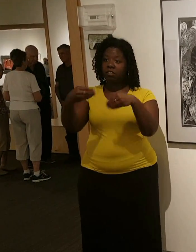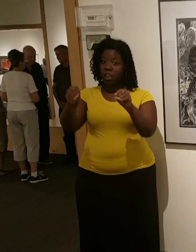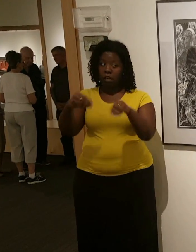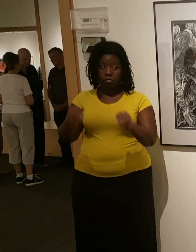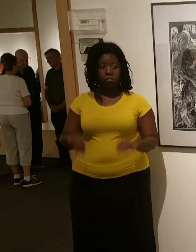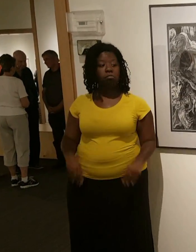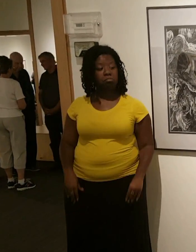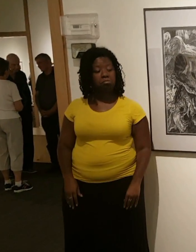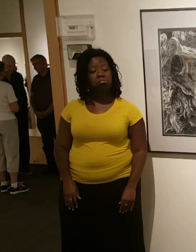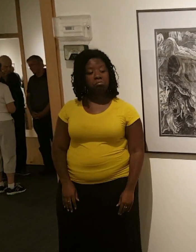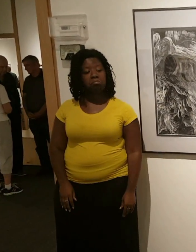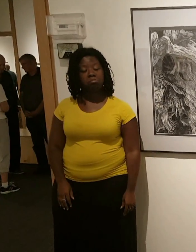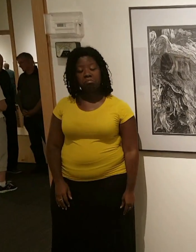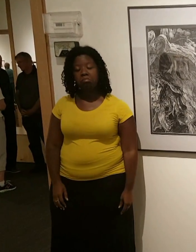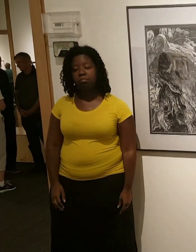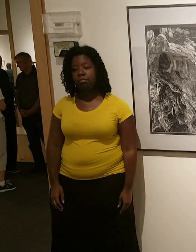idea.